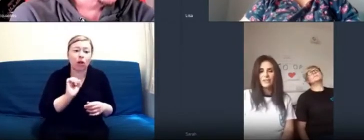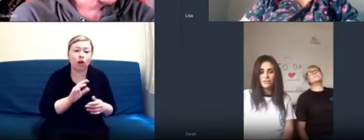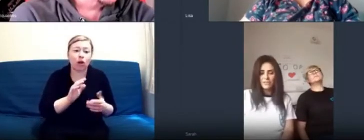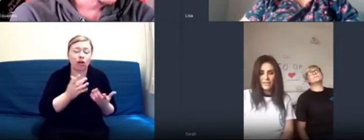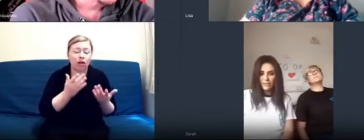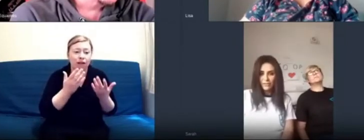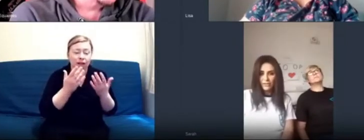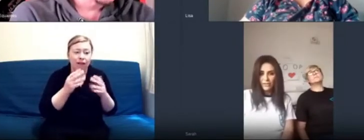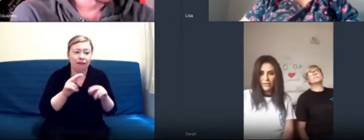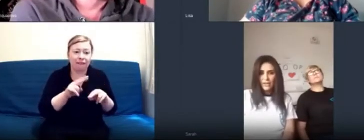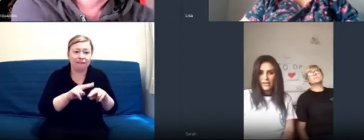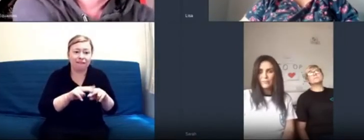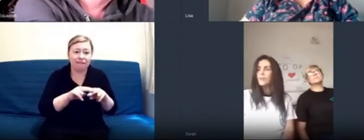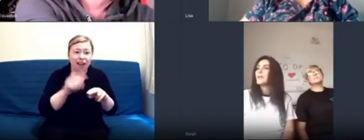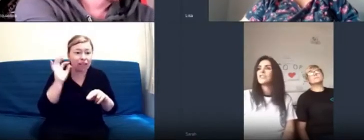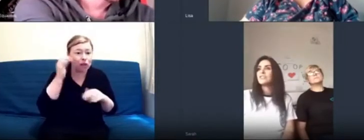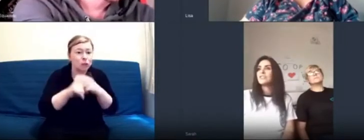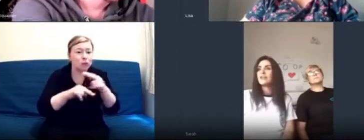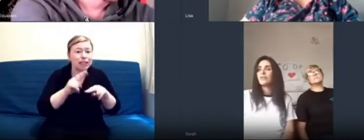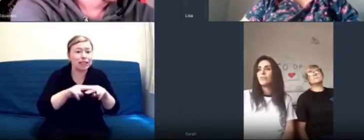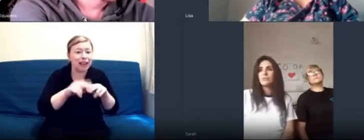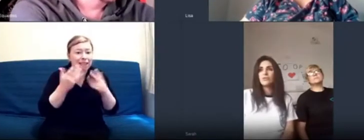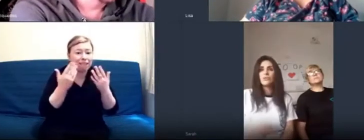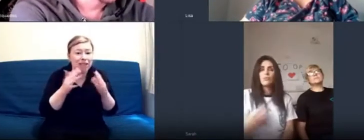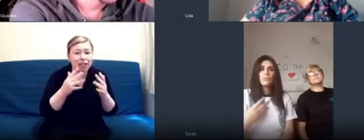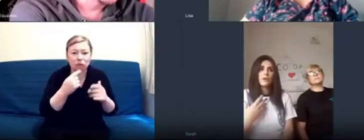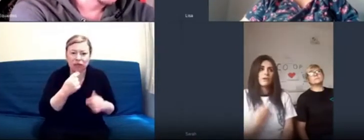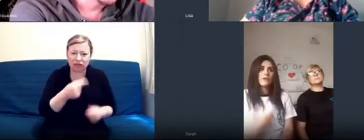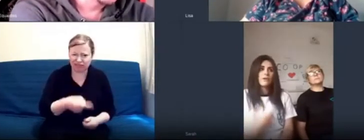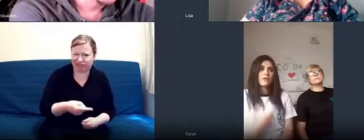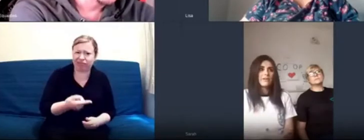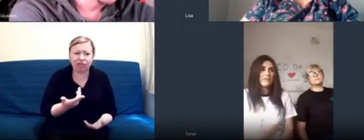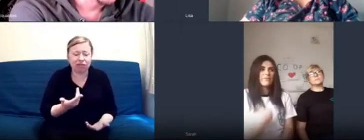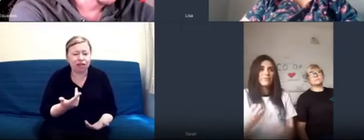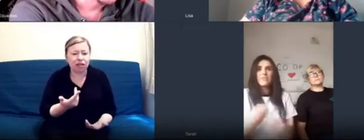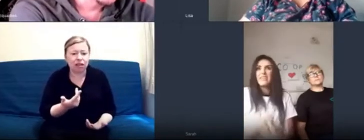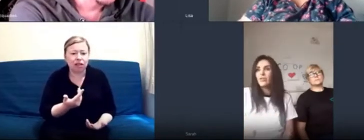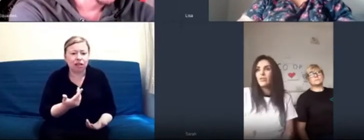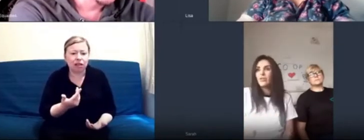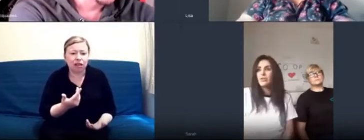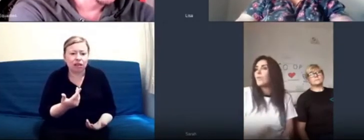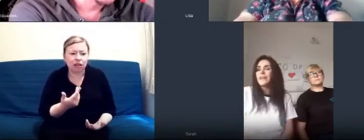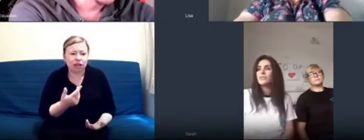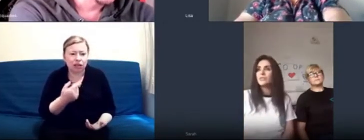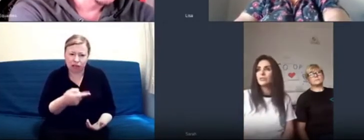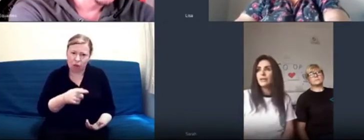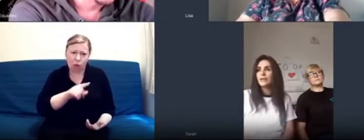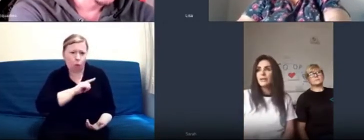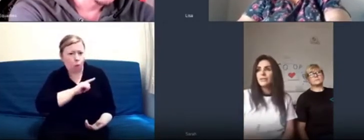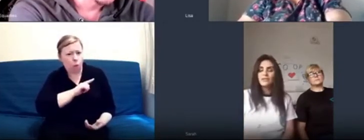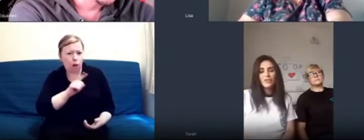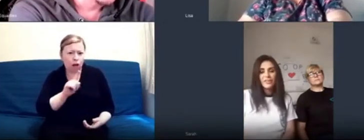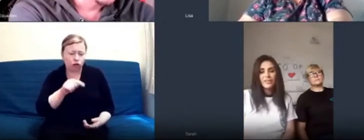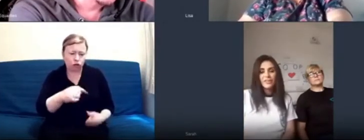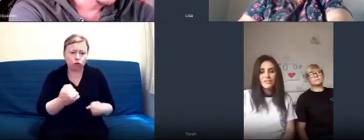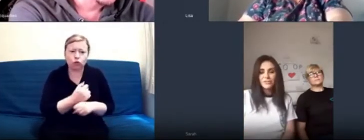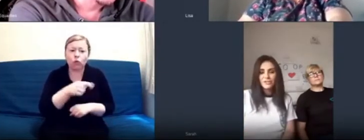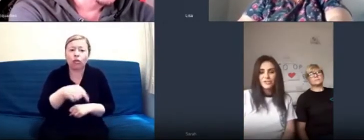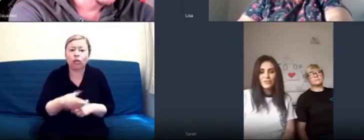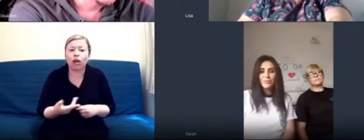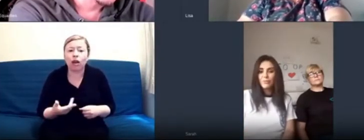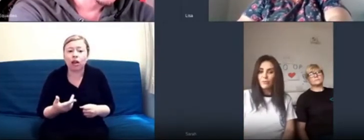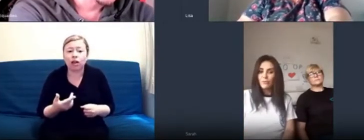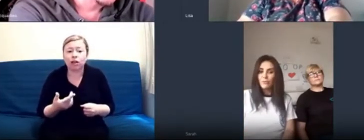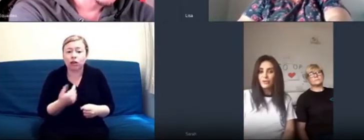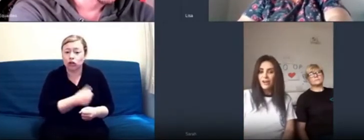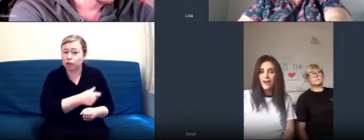Fife Council staff, questioning, you know, our ethos, why do we do it? The truth is, we were